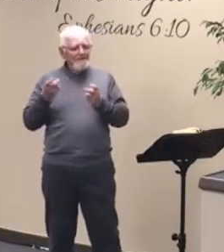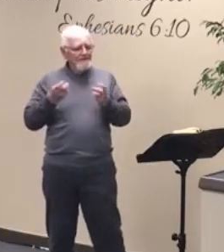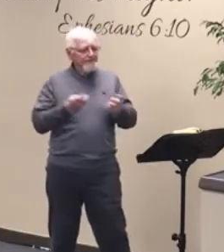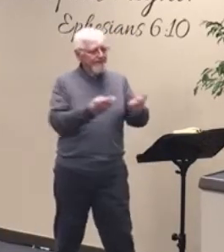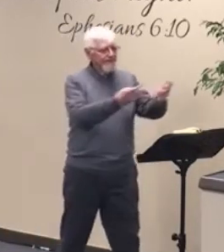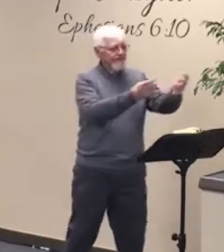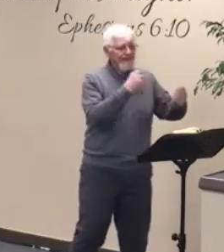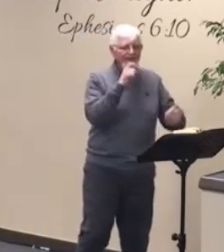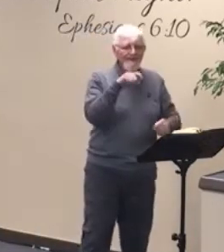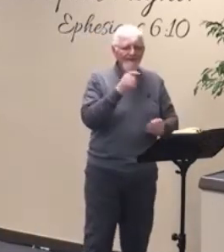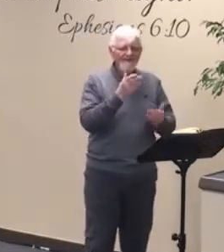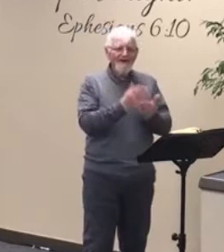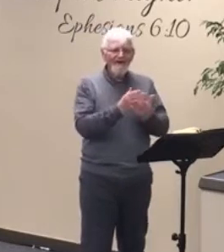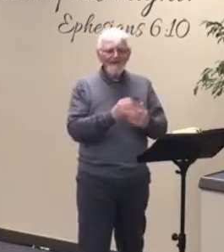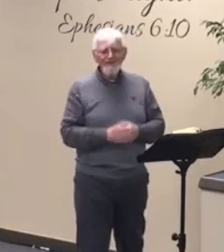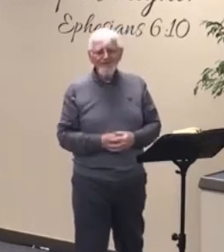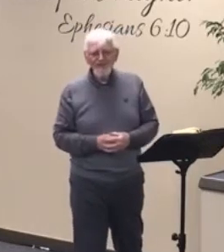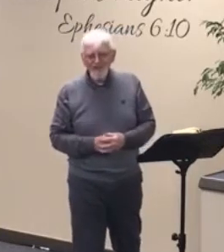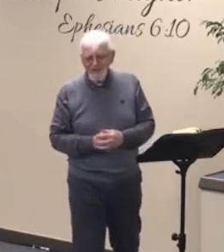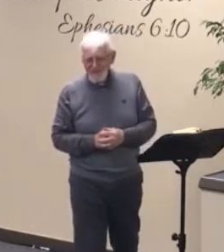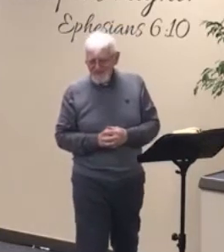figured out how to stop. But